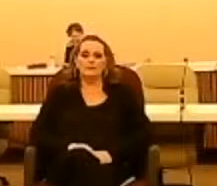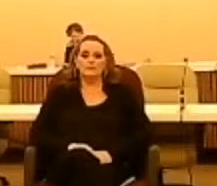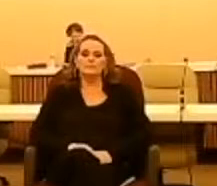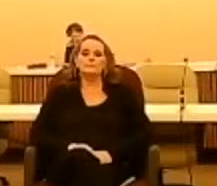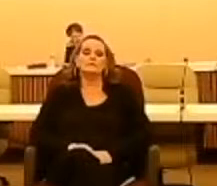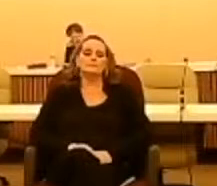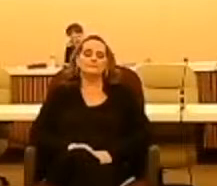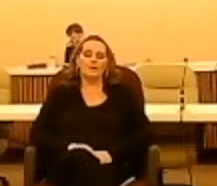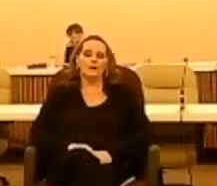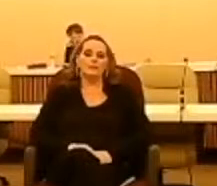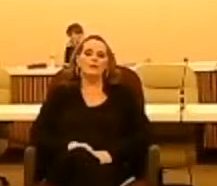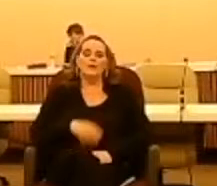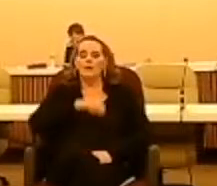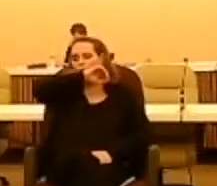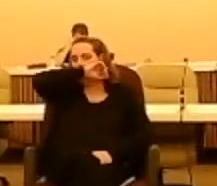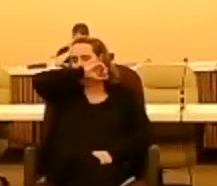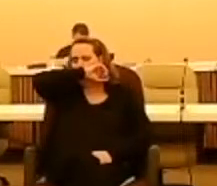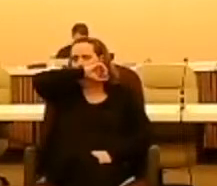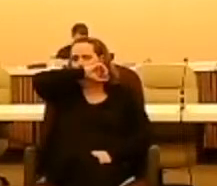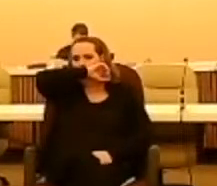Hearing nothing further, please call the roll.